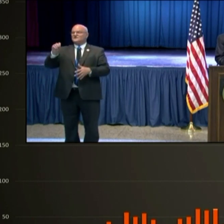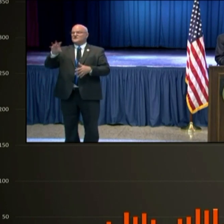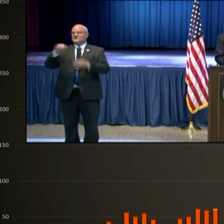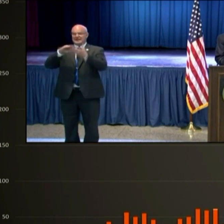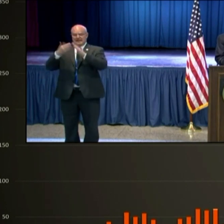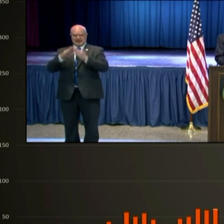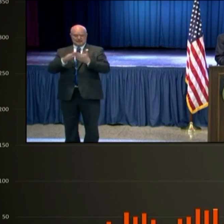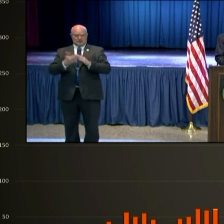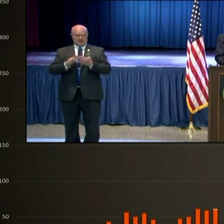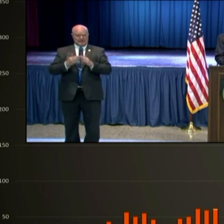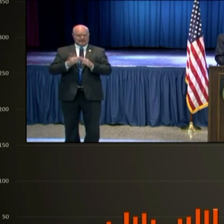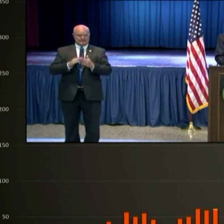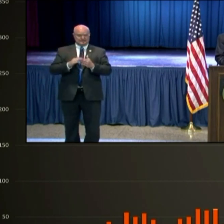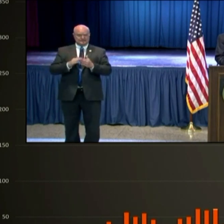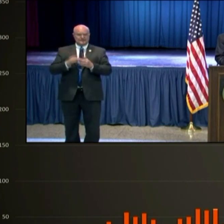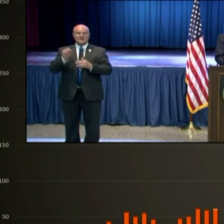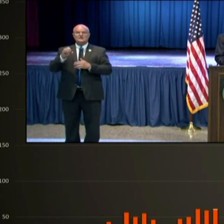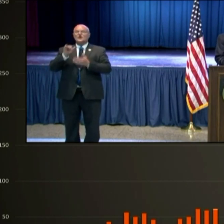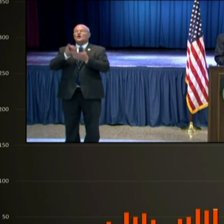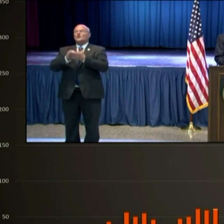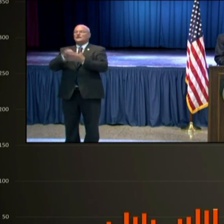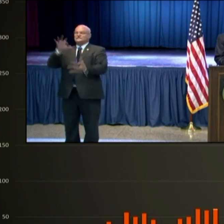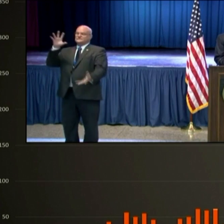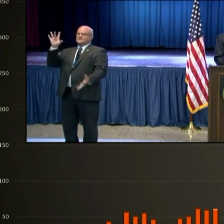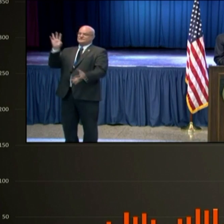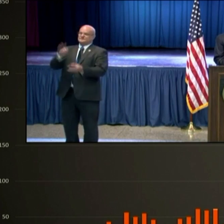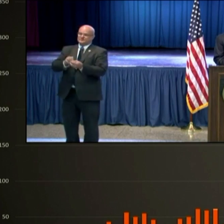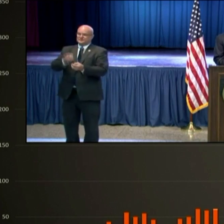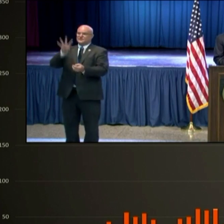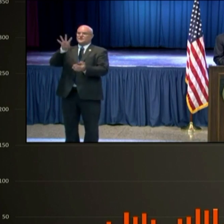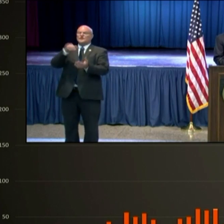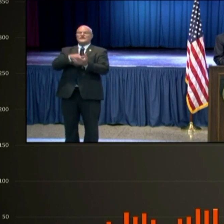the community, and so that brought the total to